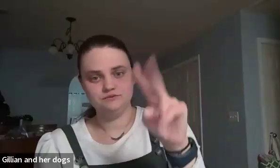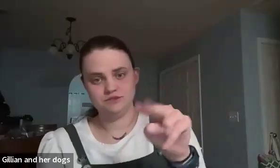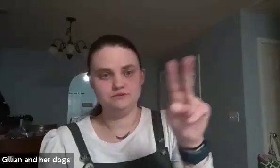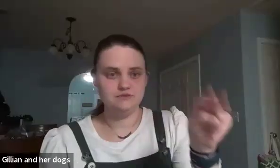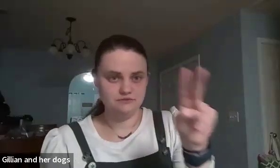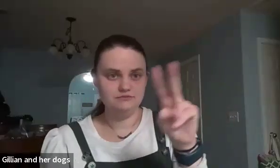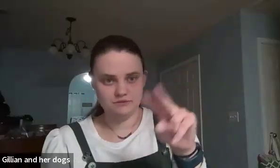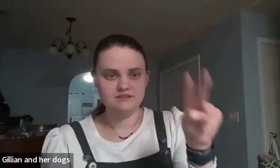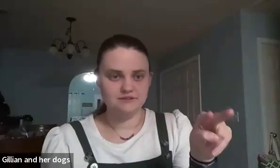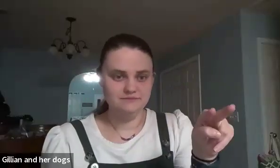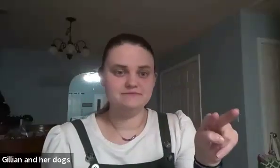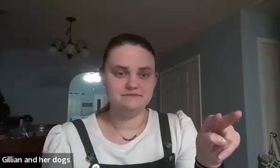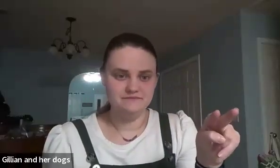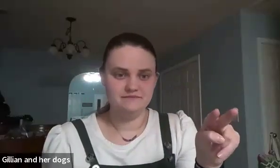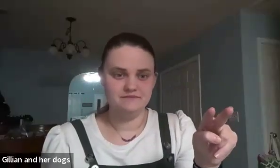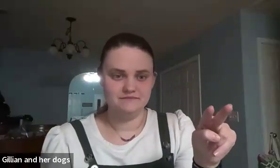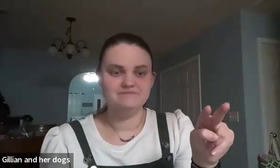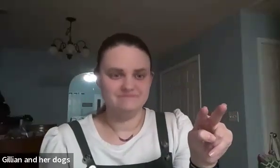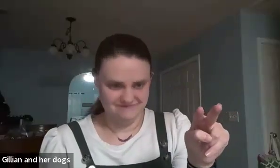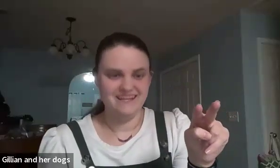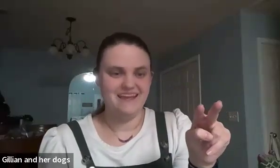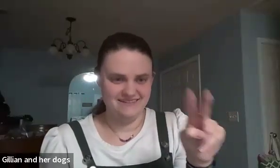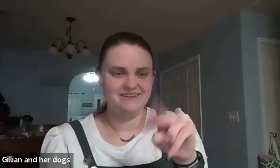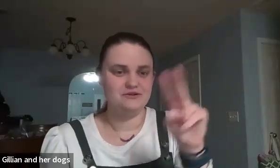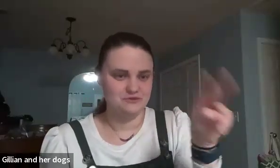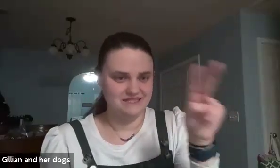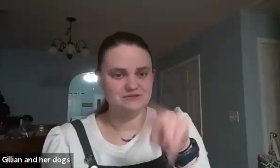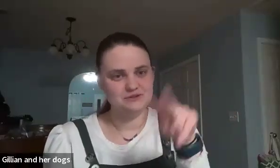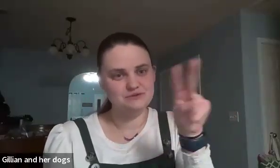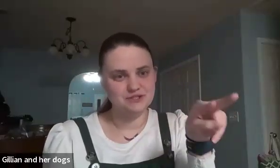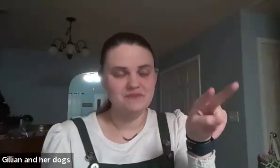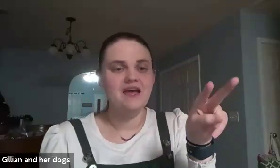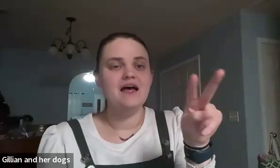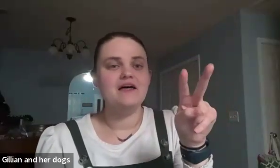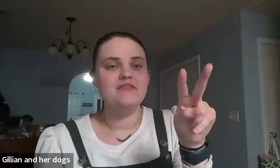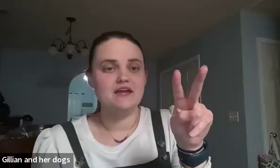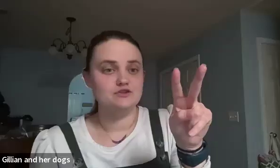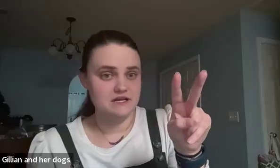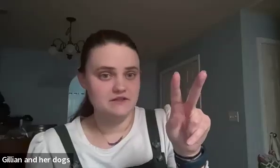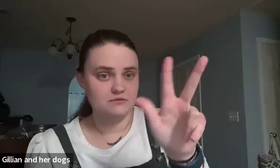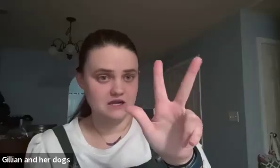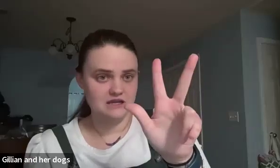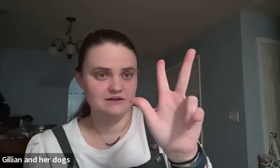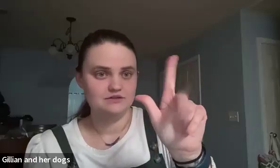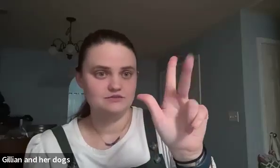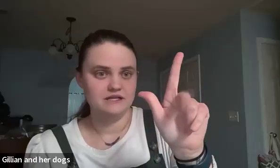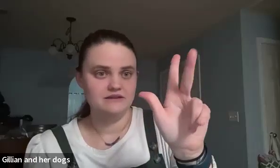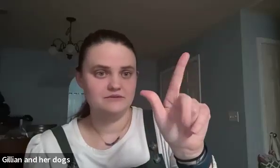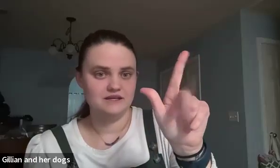22, 2, 2, 22. Yeah, there you go, 22, 2, 2. And then 23,